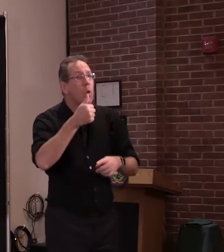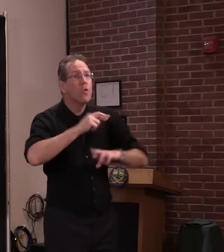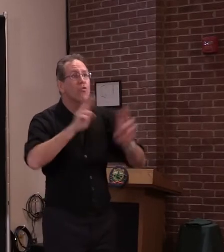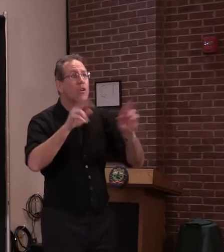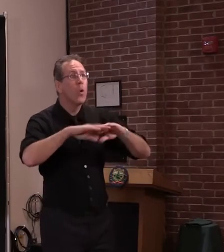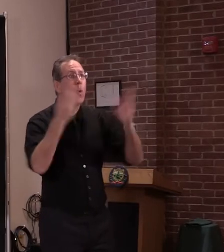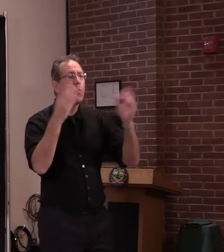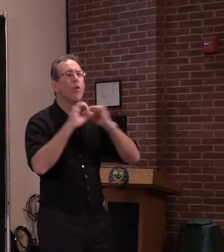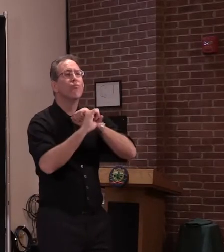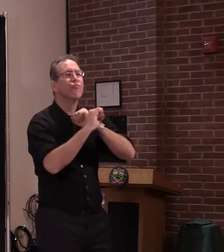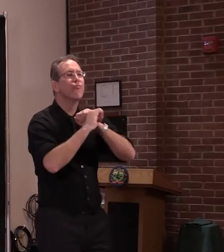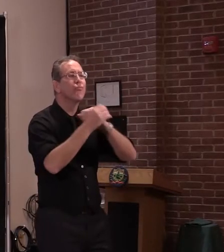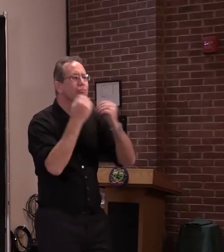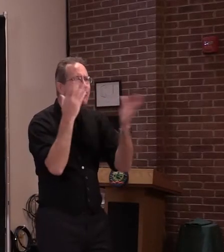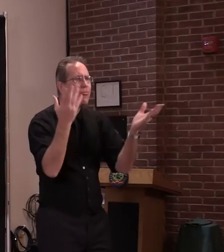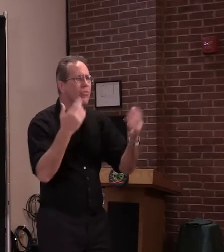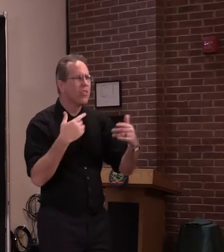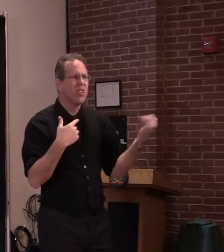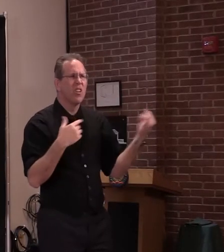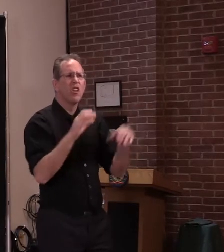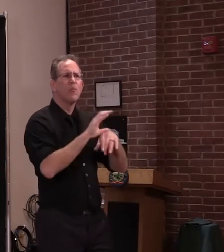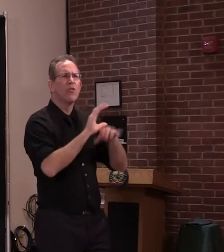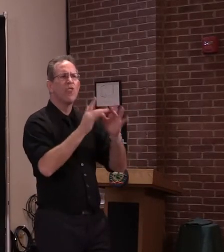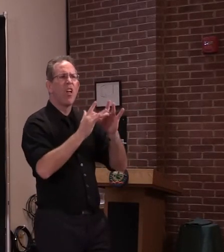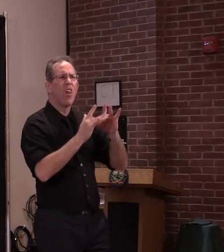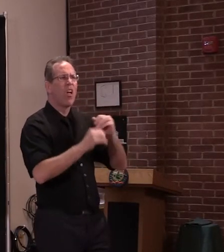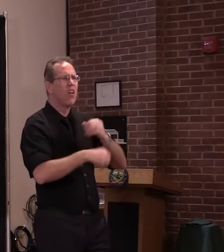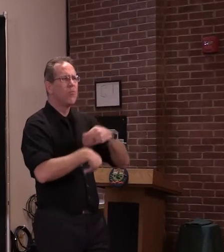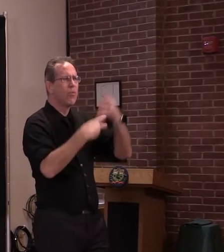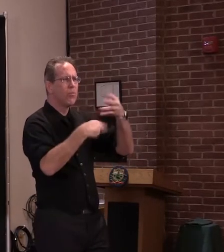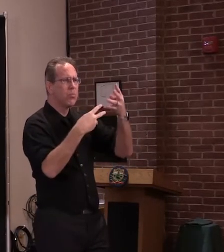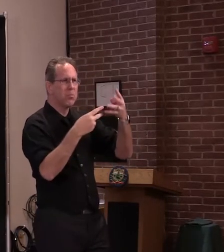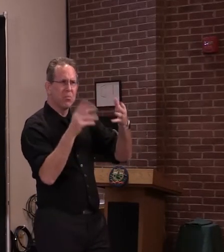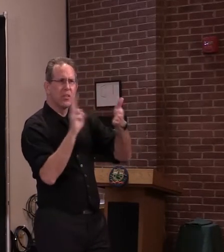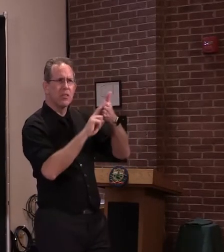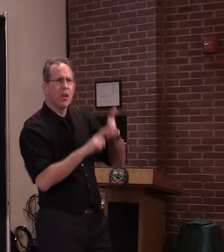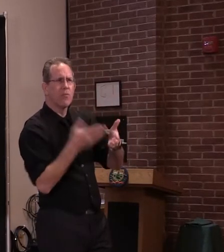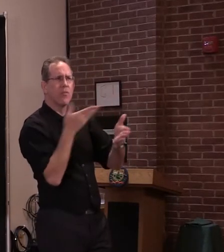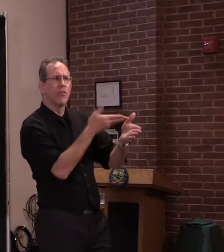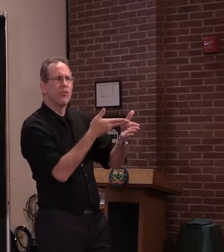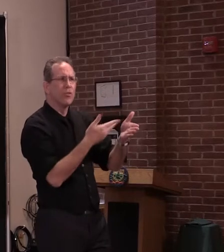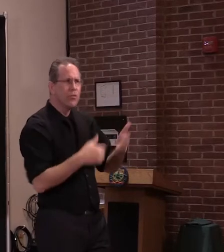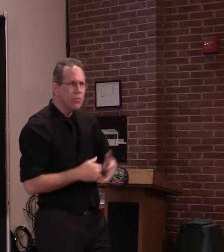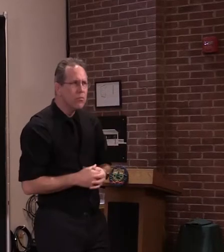You'll be able to sign up to get your tests, and then they'll be shipped.